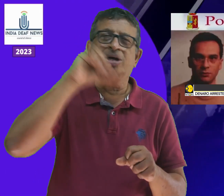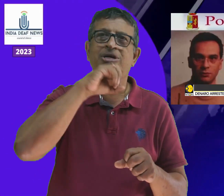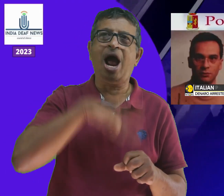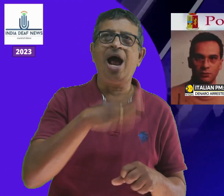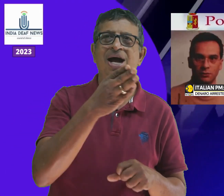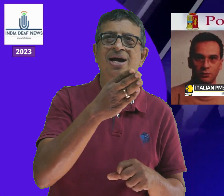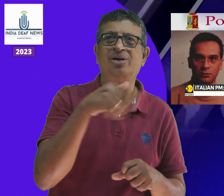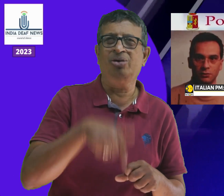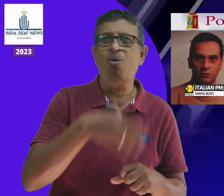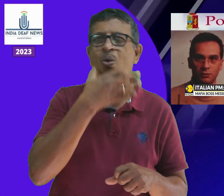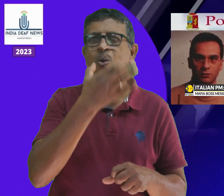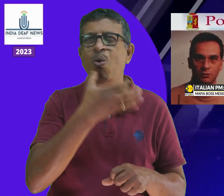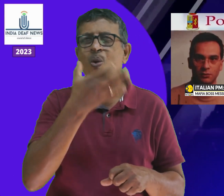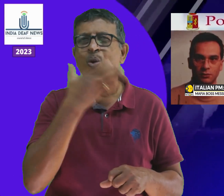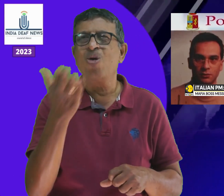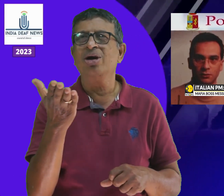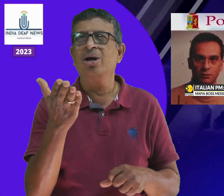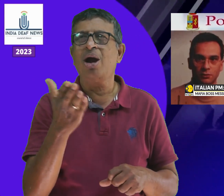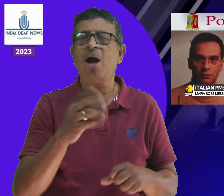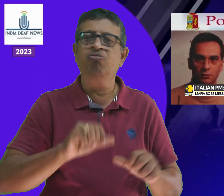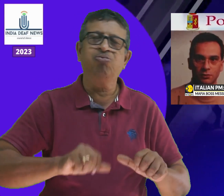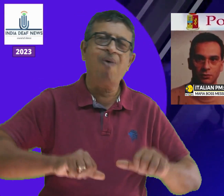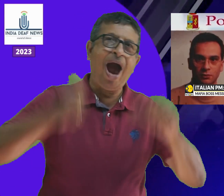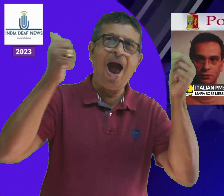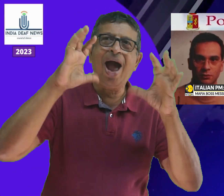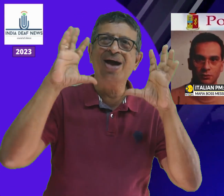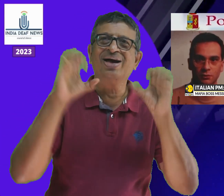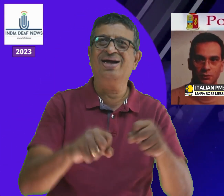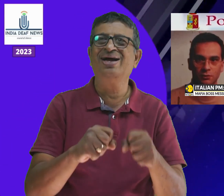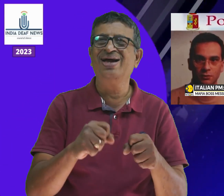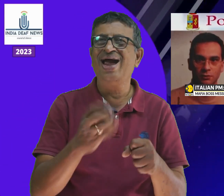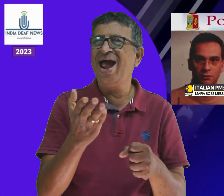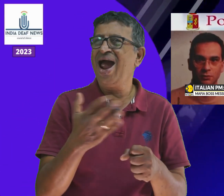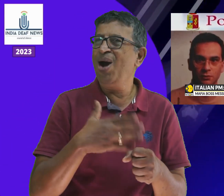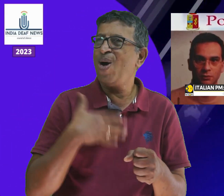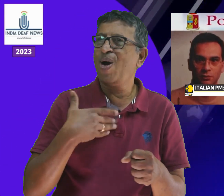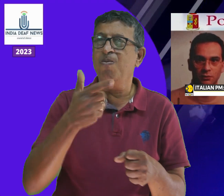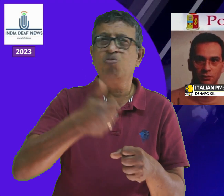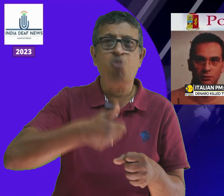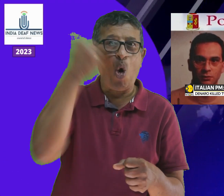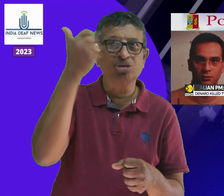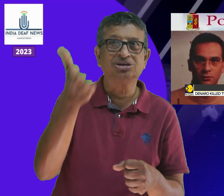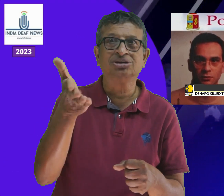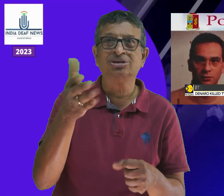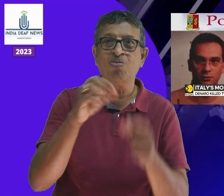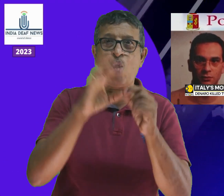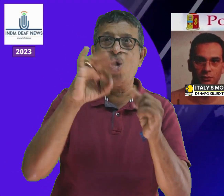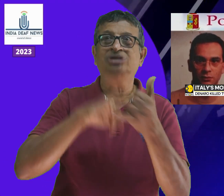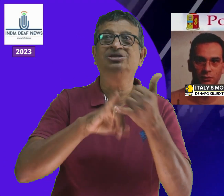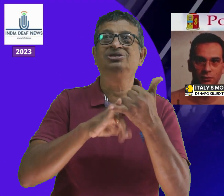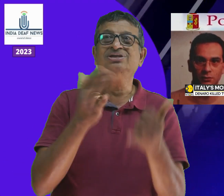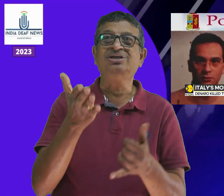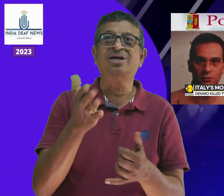In 1993, he helped organize the kidnapping of a 12-year-old boy, Giuseppe Di Matteo, in an attempt to dissuade his father from